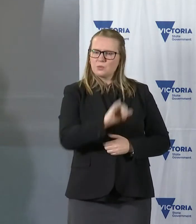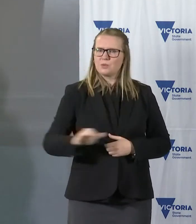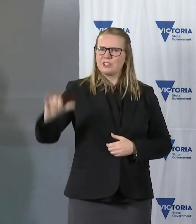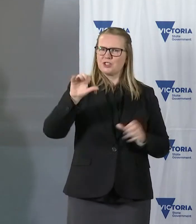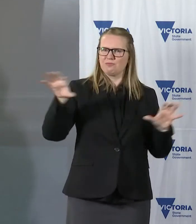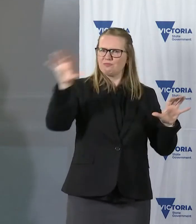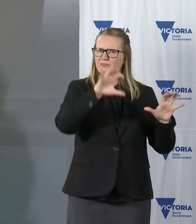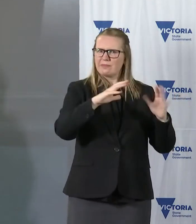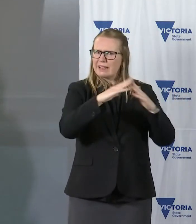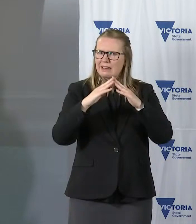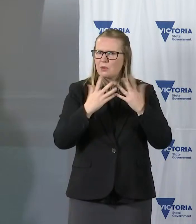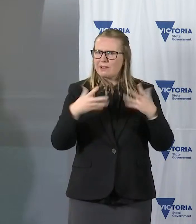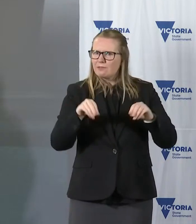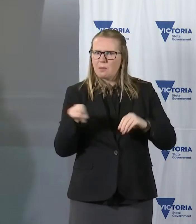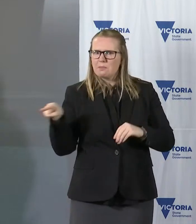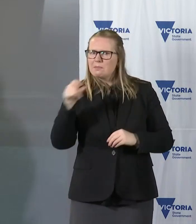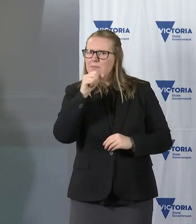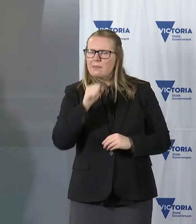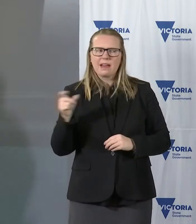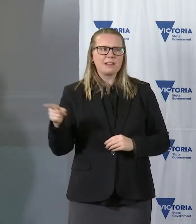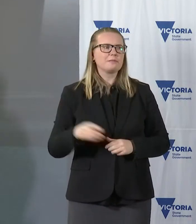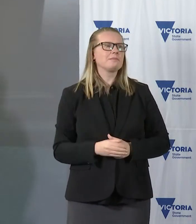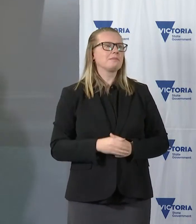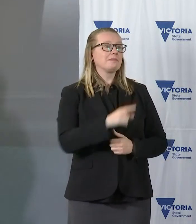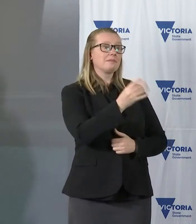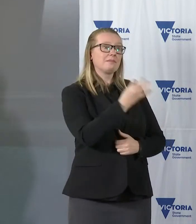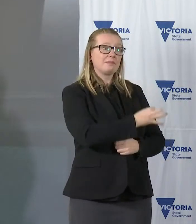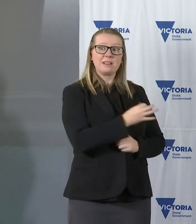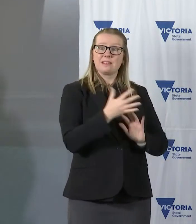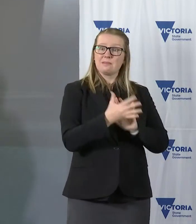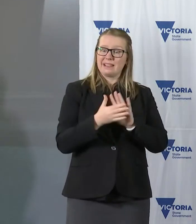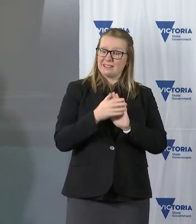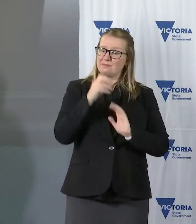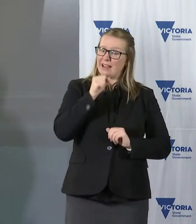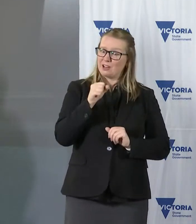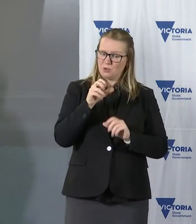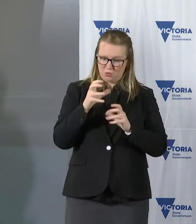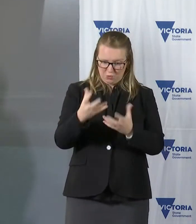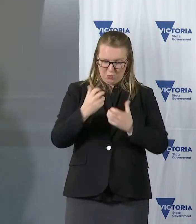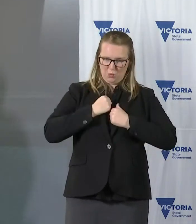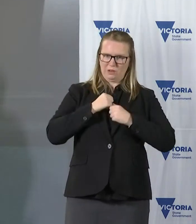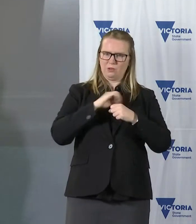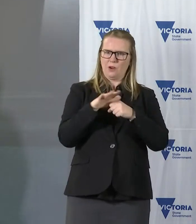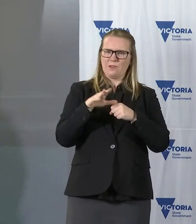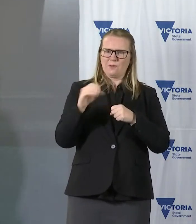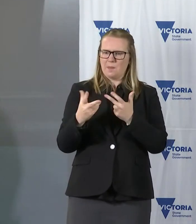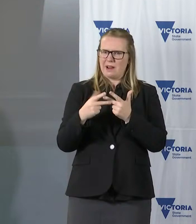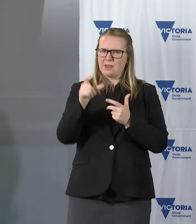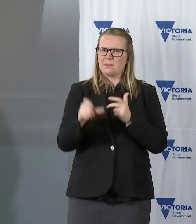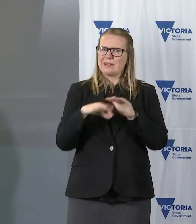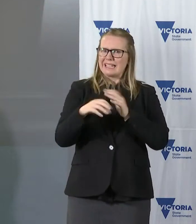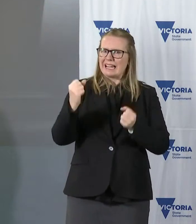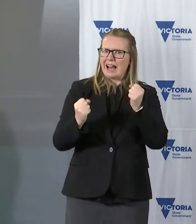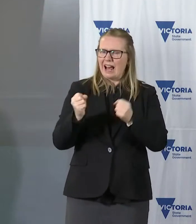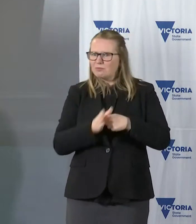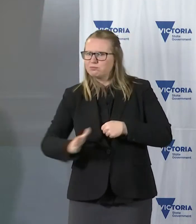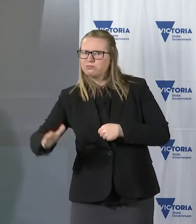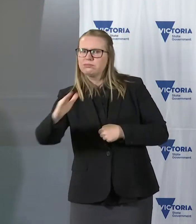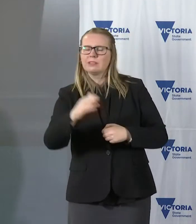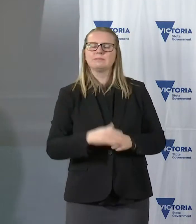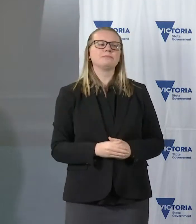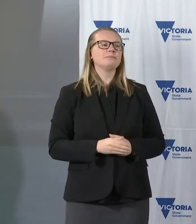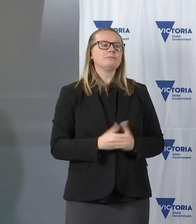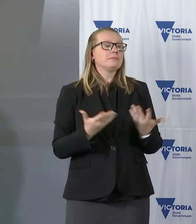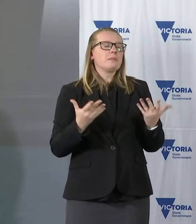Are we assuming he bought it from somebody who went through the testing? No, we make no assumptions whatsoever. Obviously, we'll look through to see